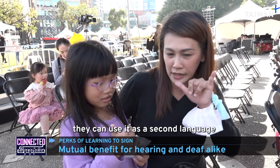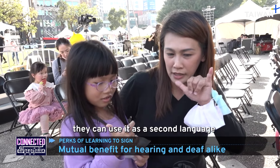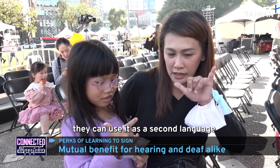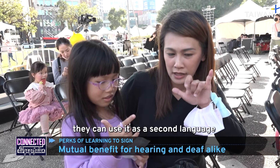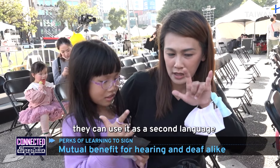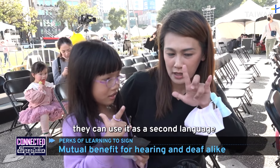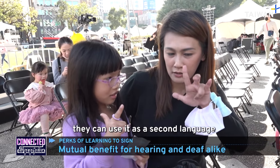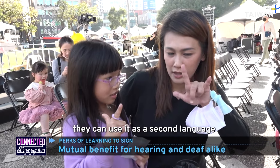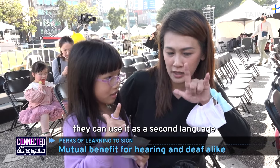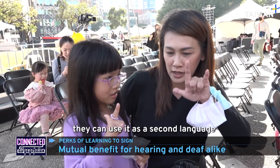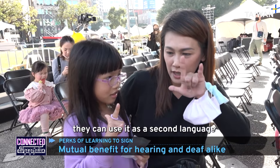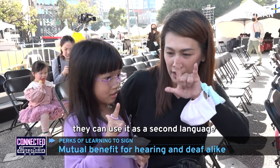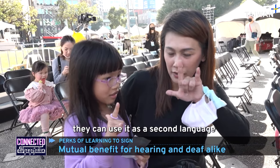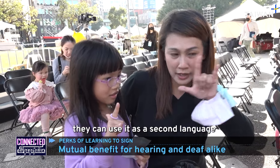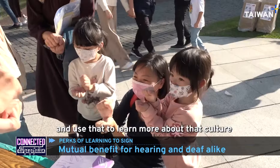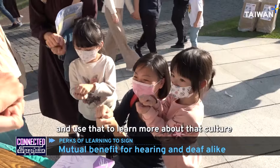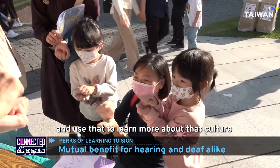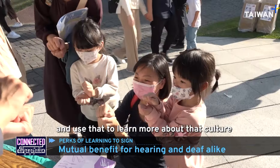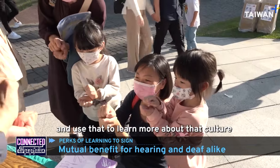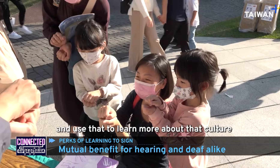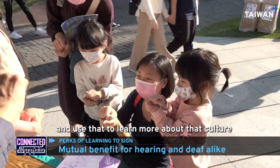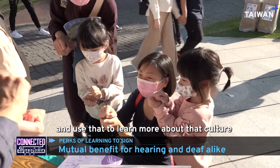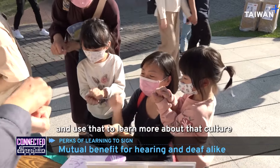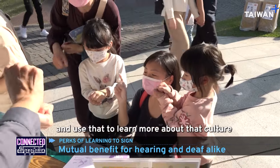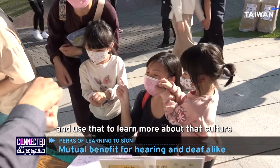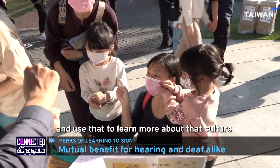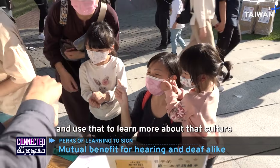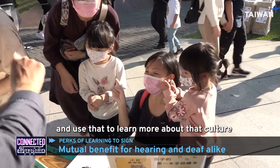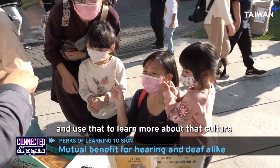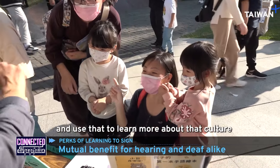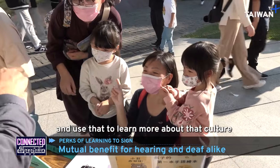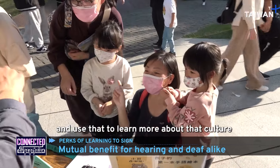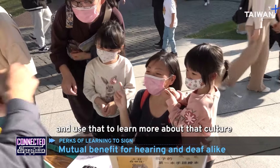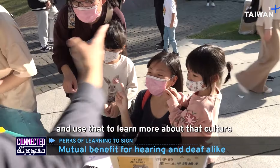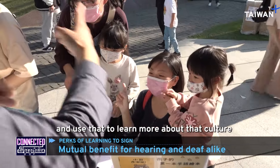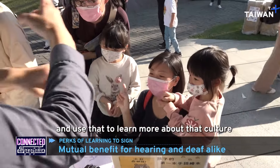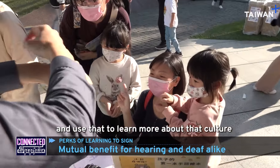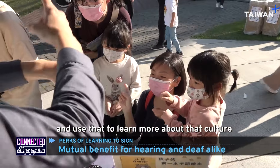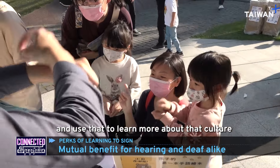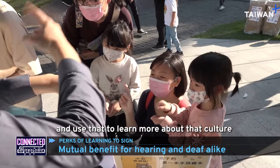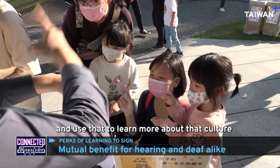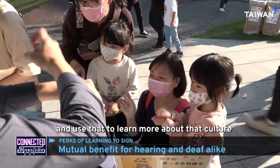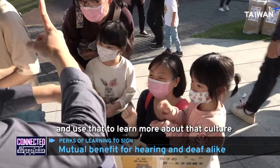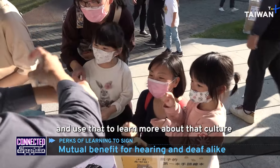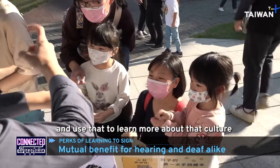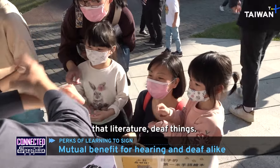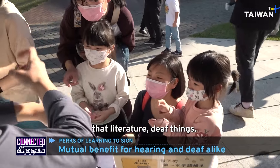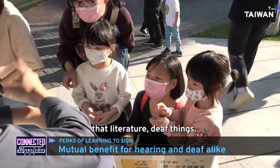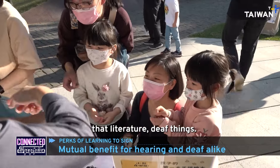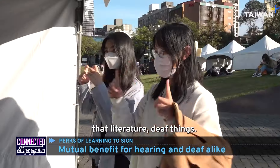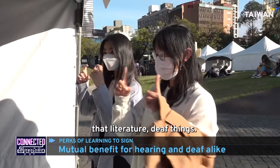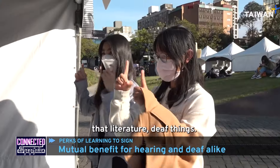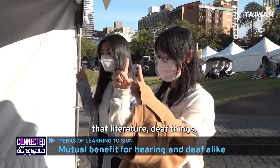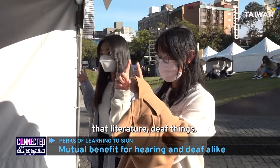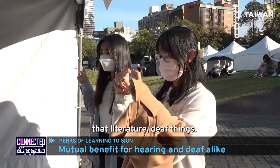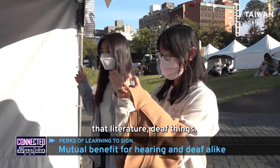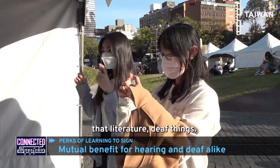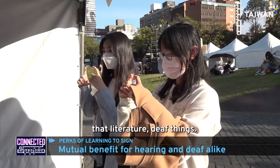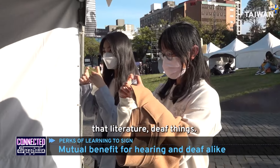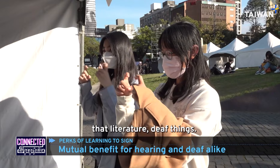use it as a second language and use that, to learn more about deaf culture, deaf literature, deaf things.